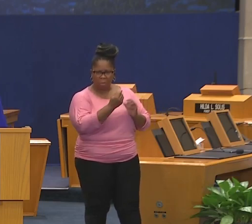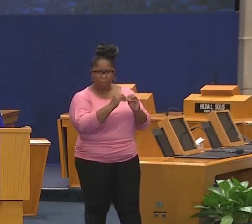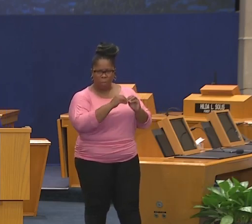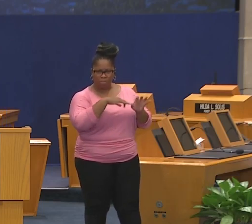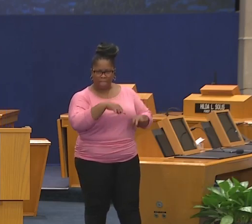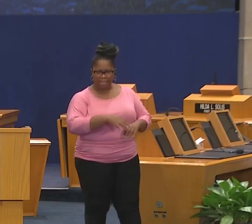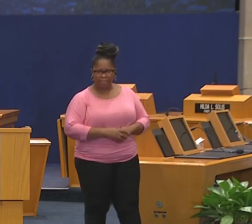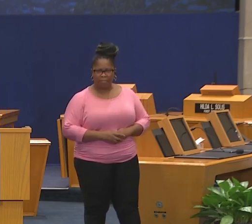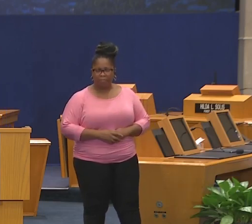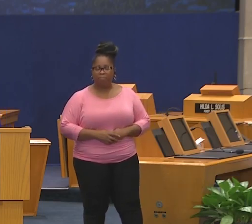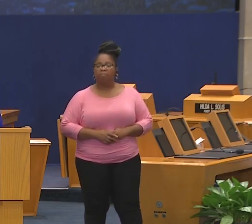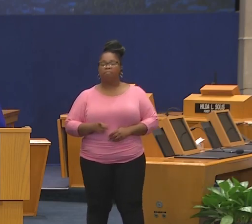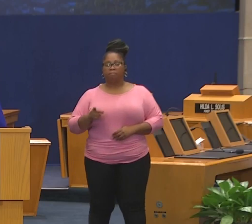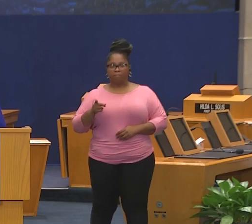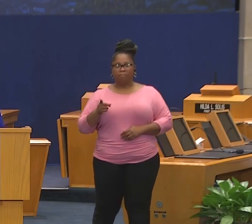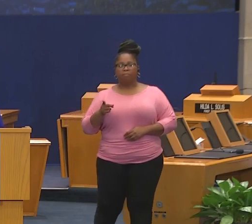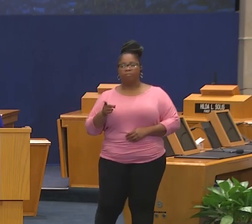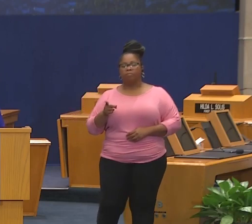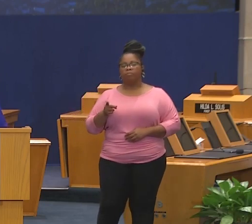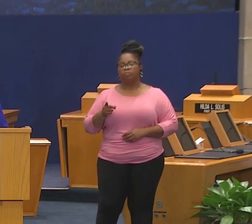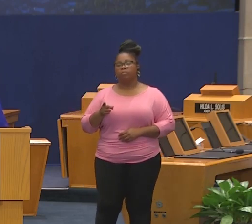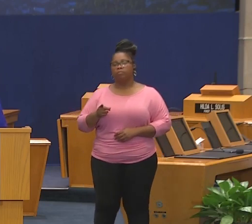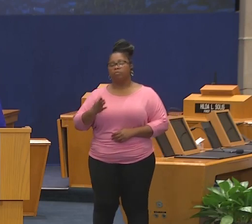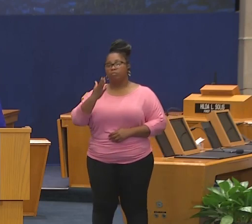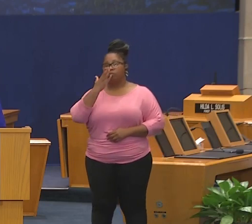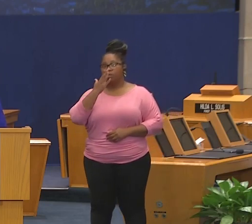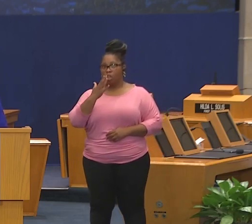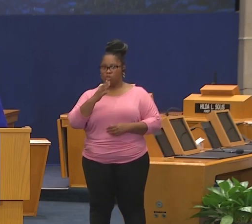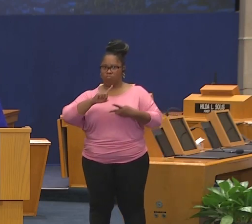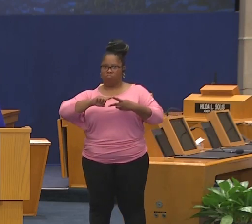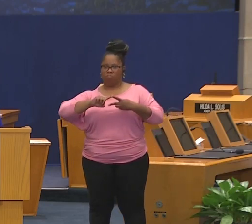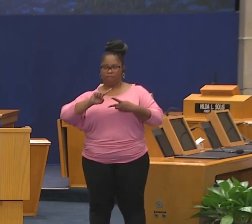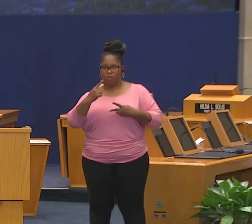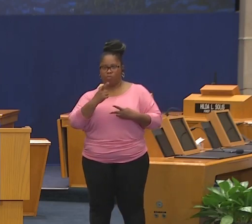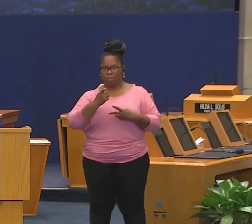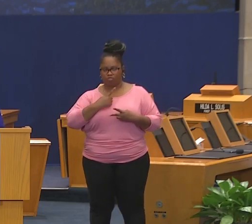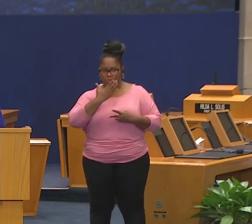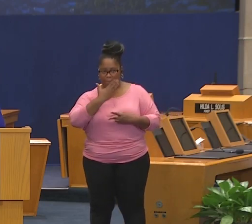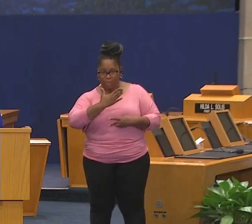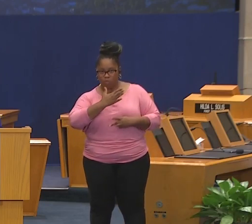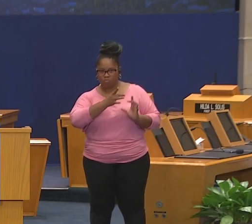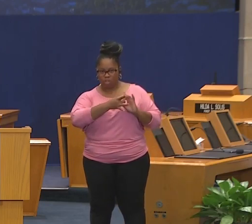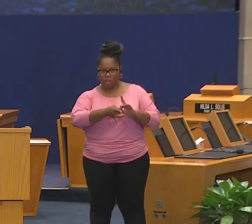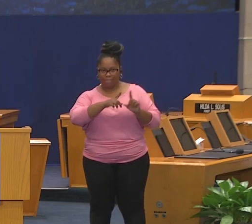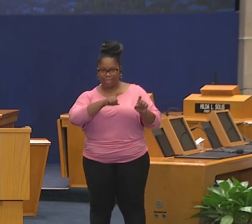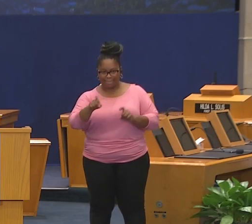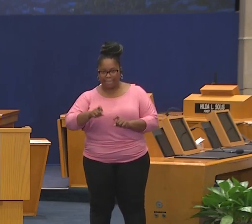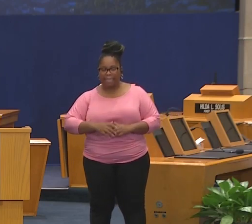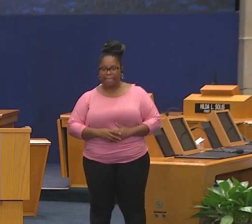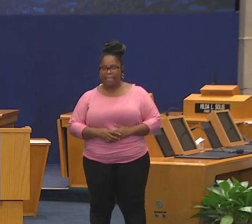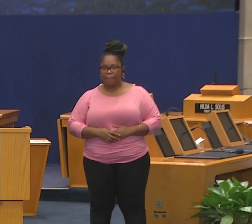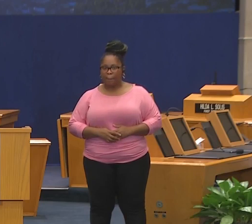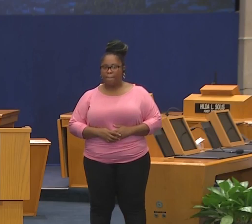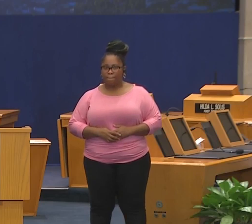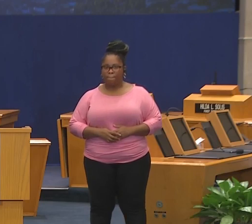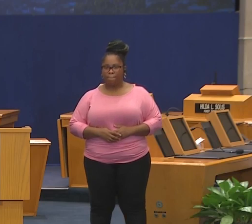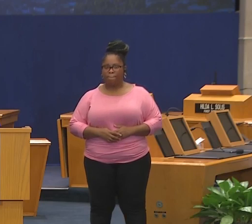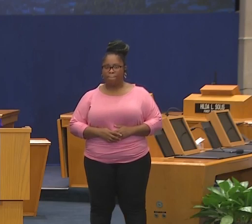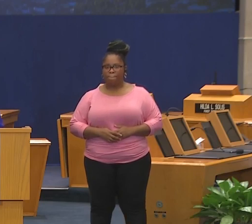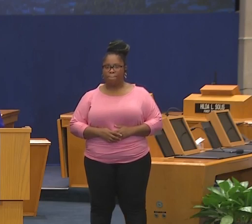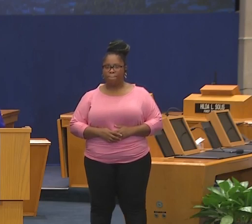You know, thank you very much for your first question on testing, which is